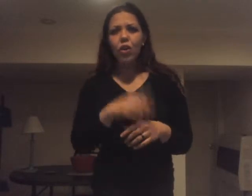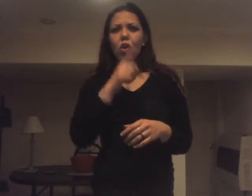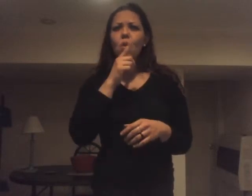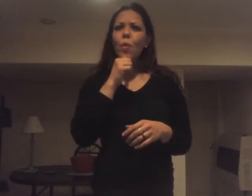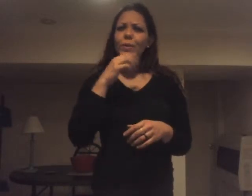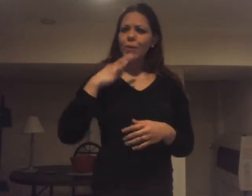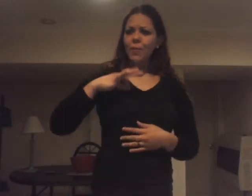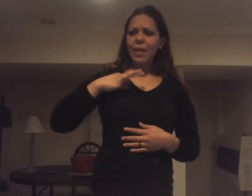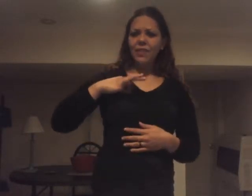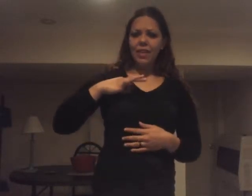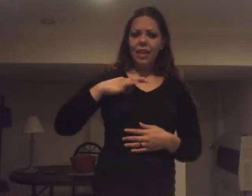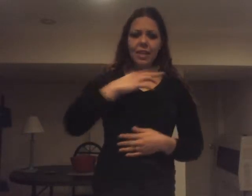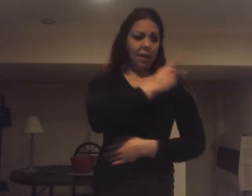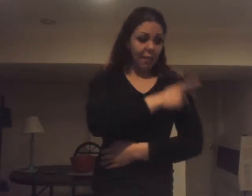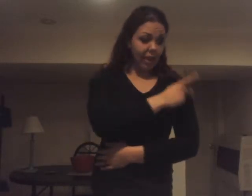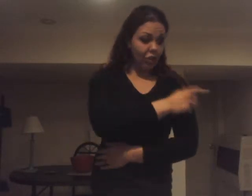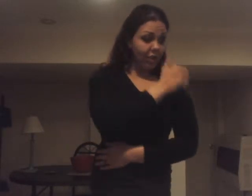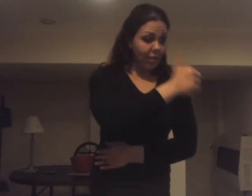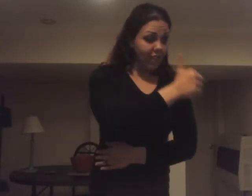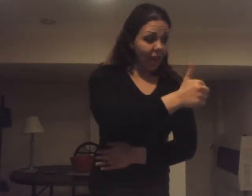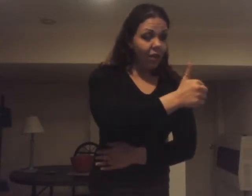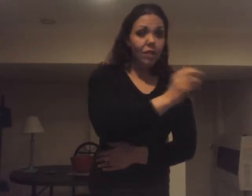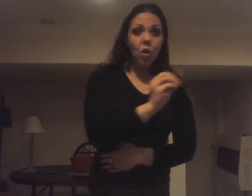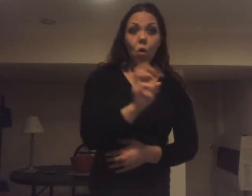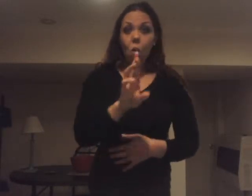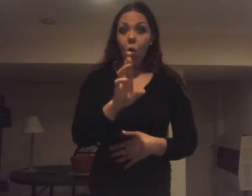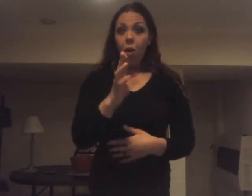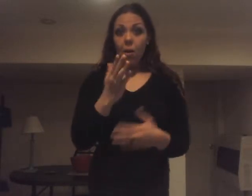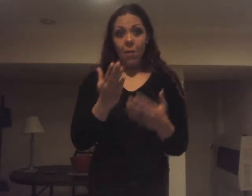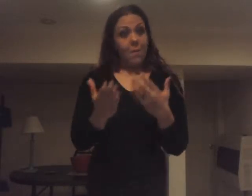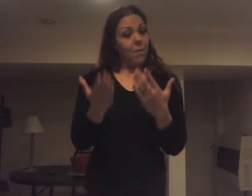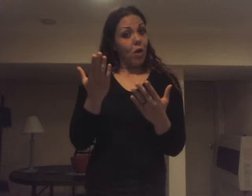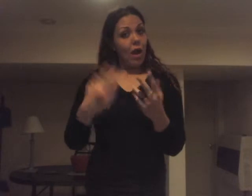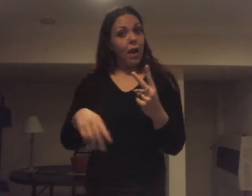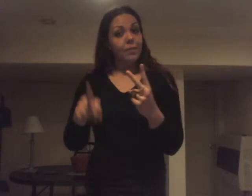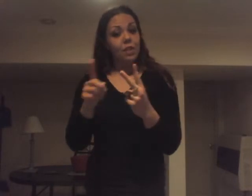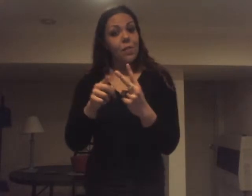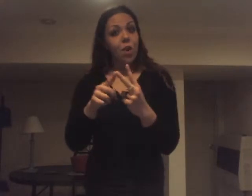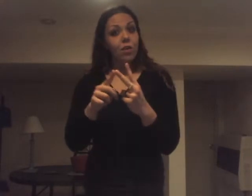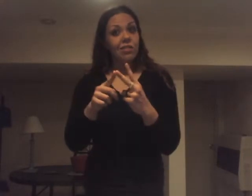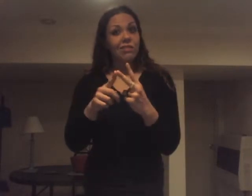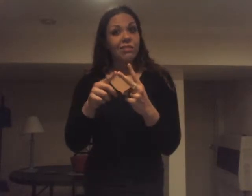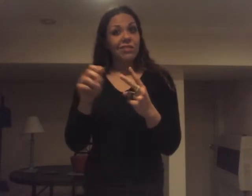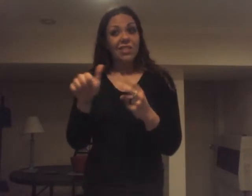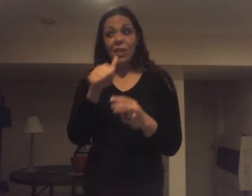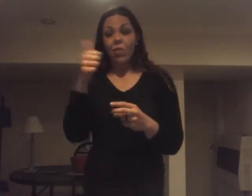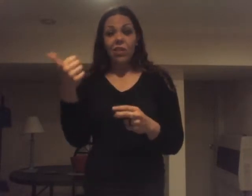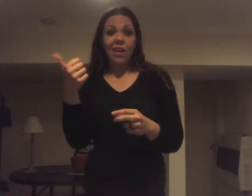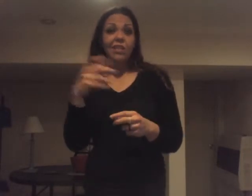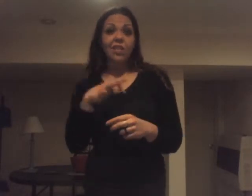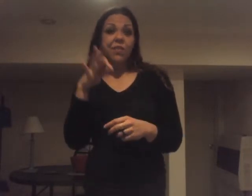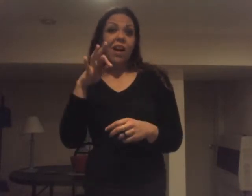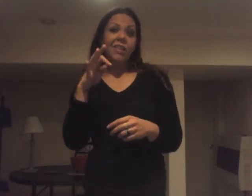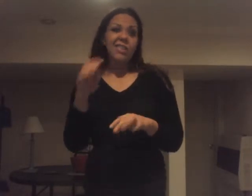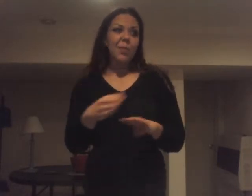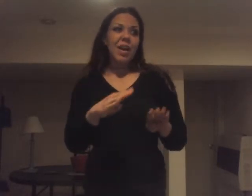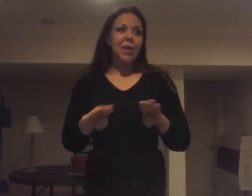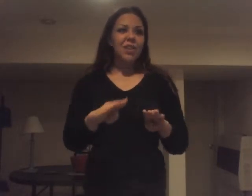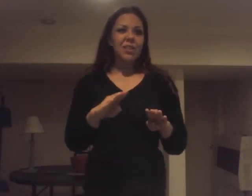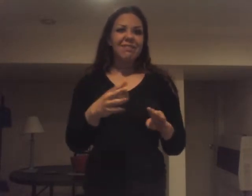patient themselves, or perhaps their partner, somebody else who finds their behavior troublesome?